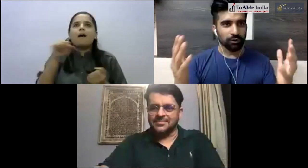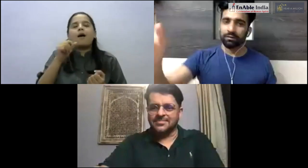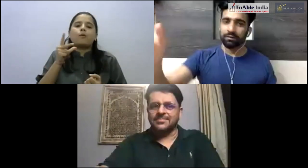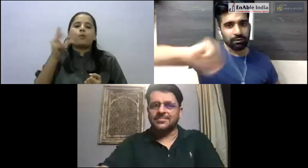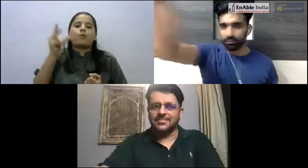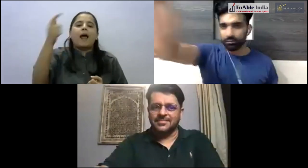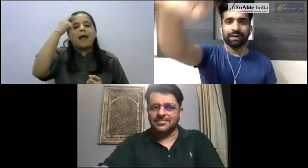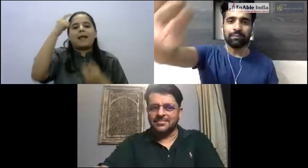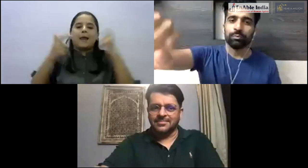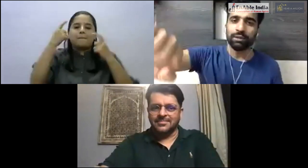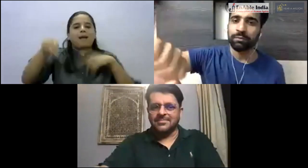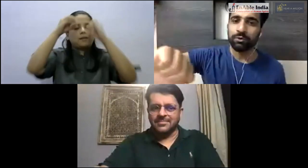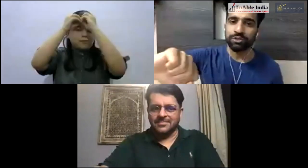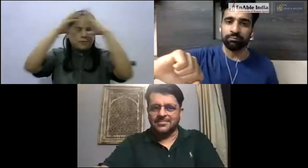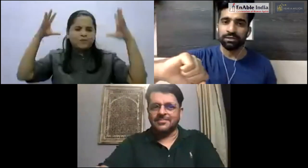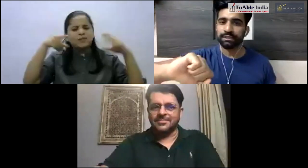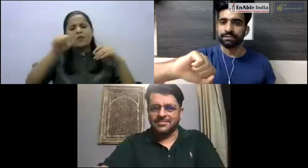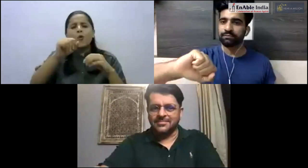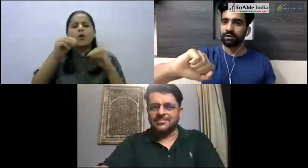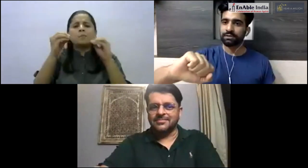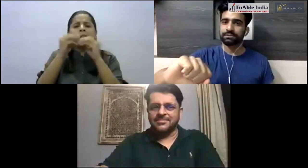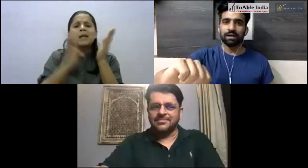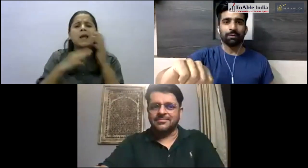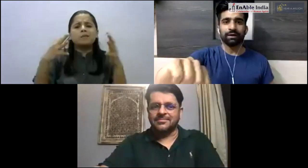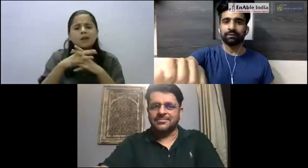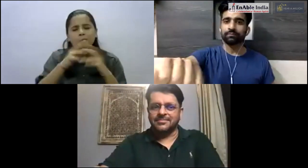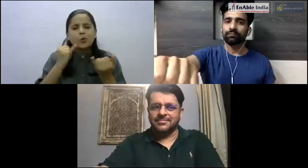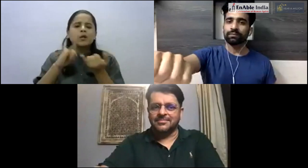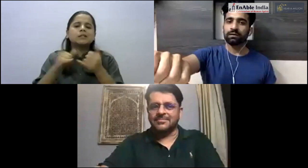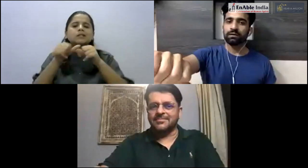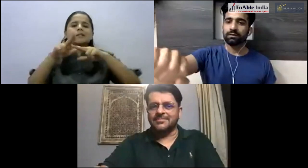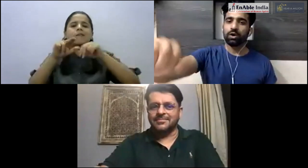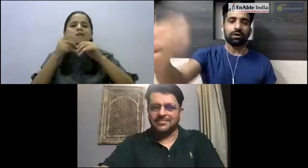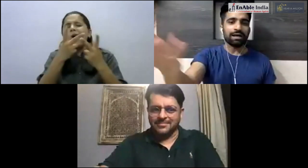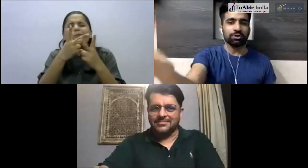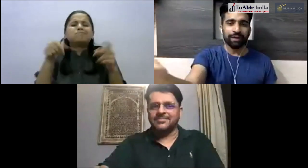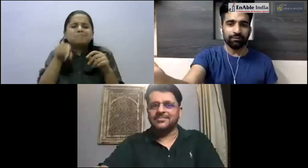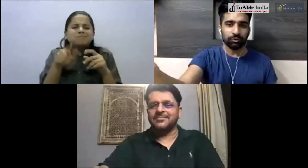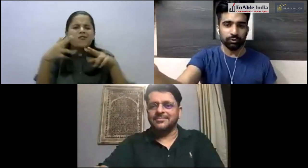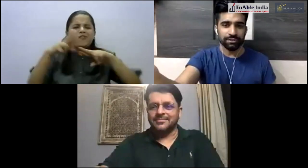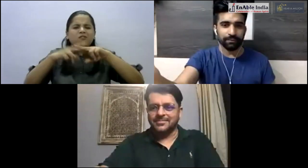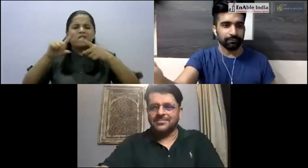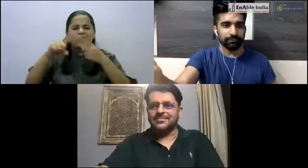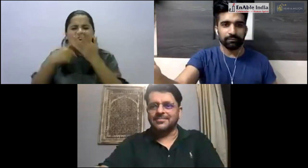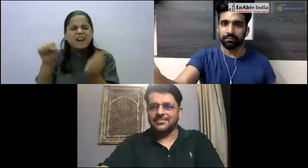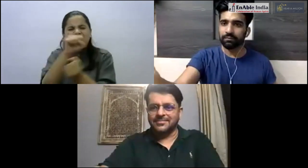Like, grab your BMWs and Mercedes and Ferraris. Are we ready? Or ask your driver to do the